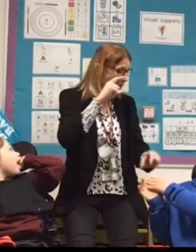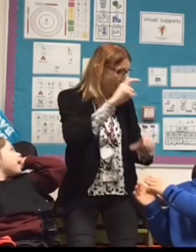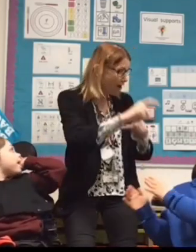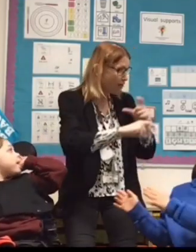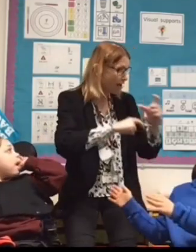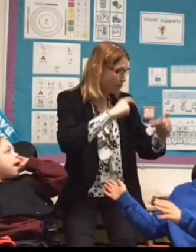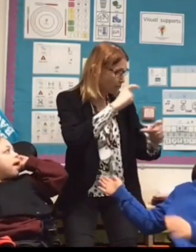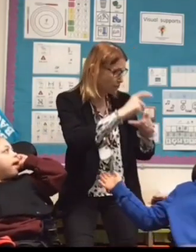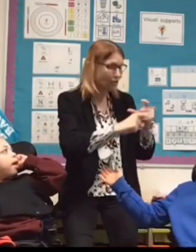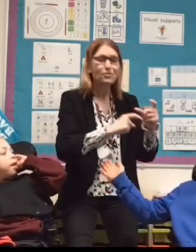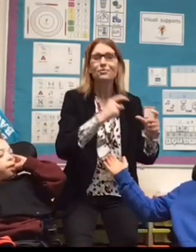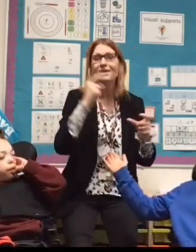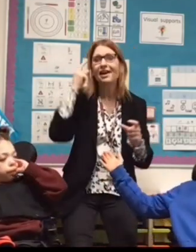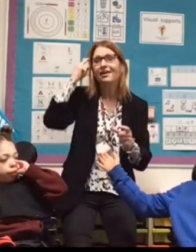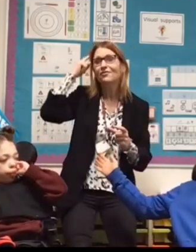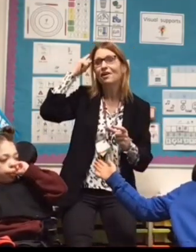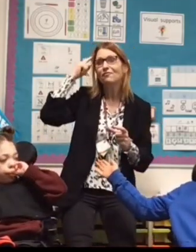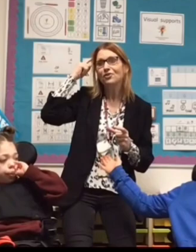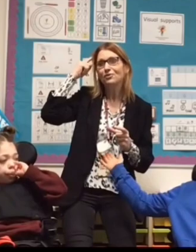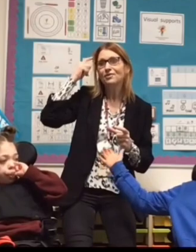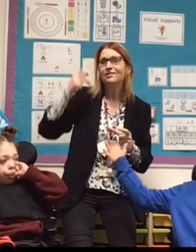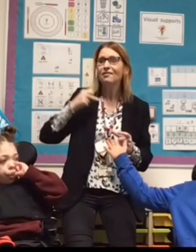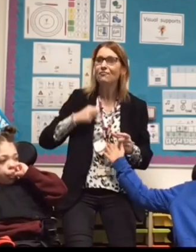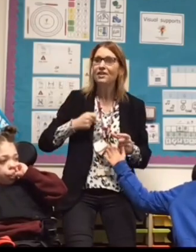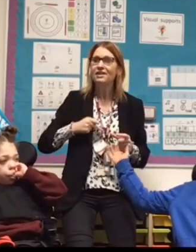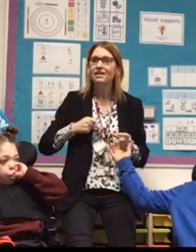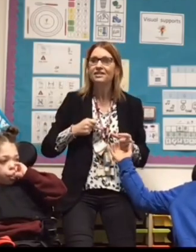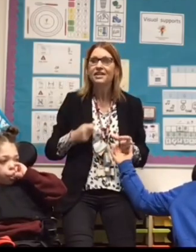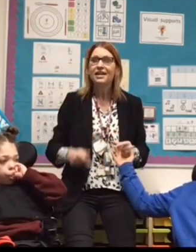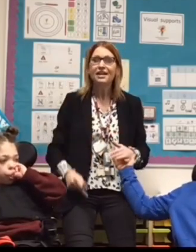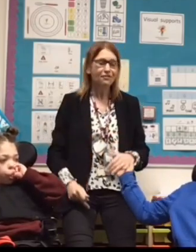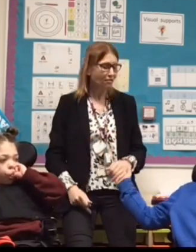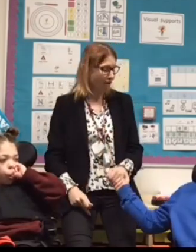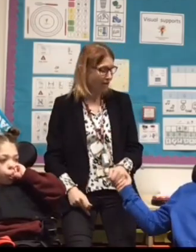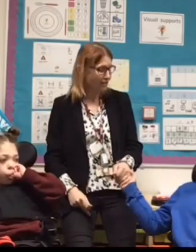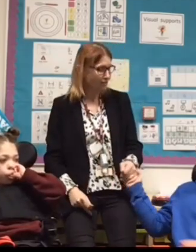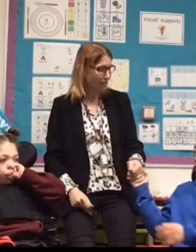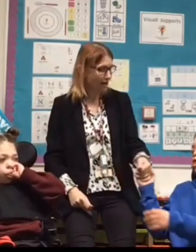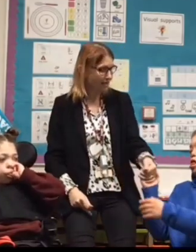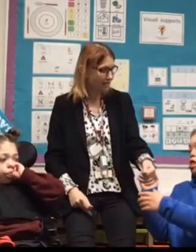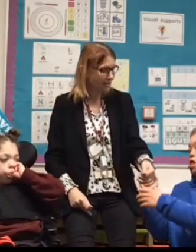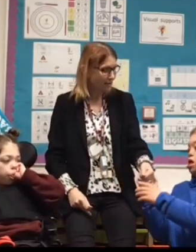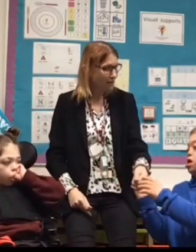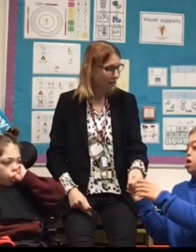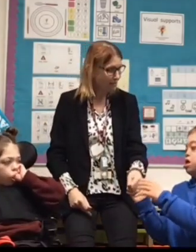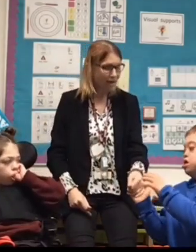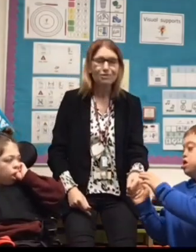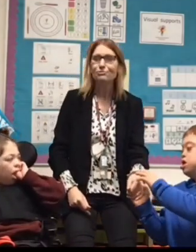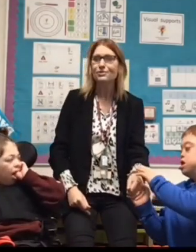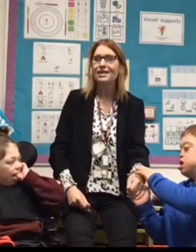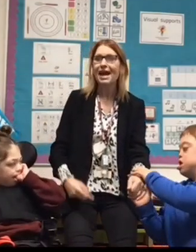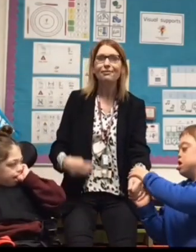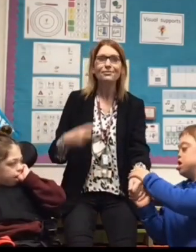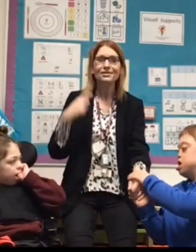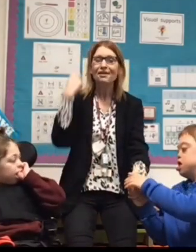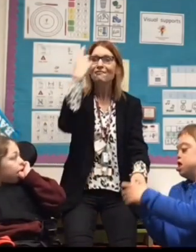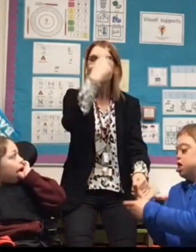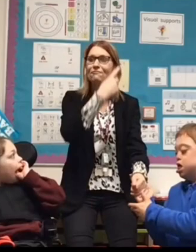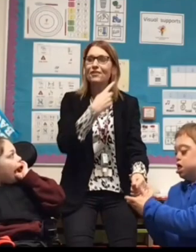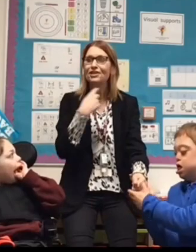they are able to communicate their views and their feelings in a variety of ways. They may use sounds,